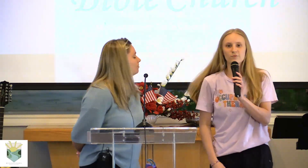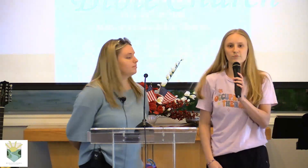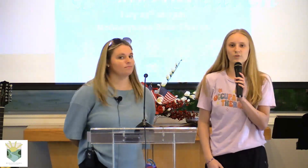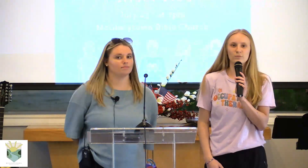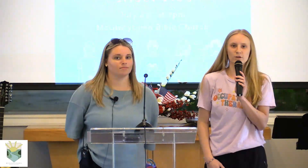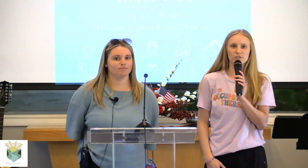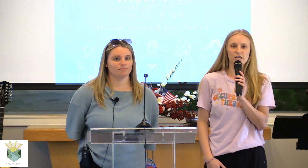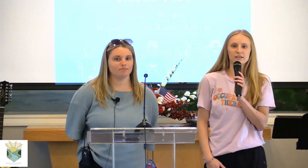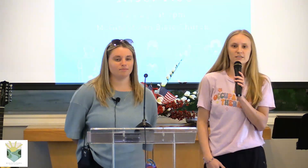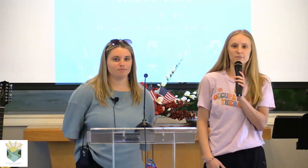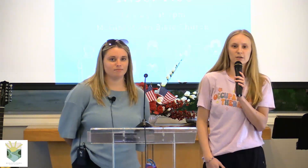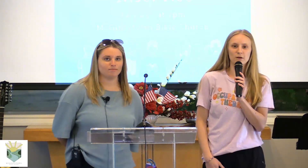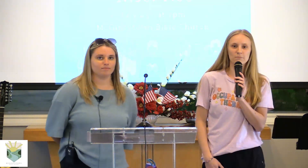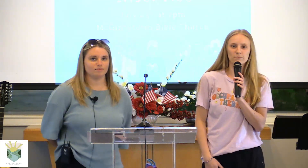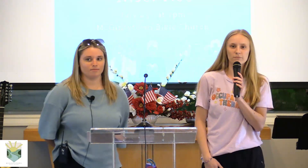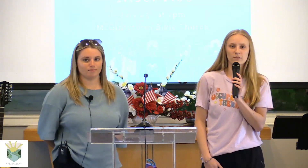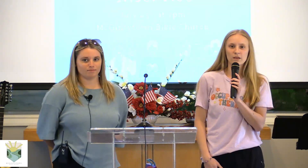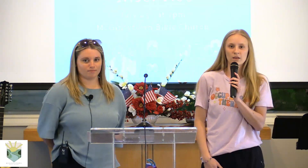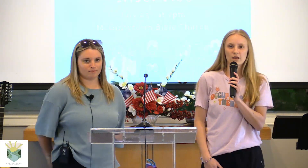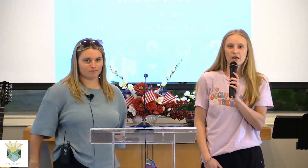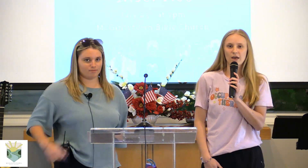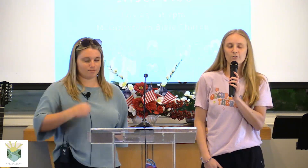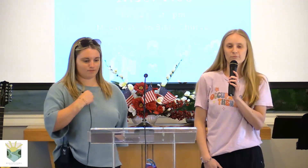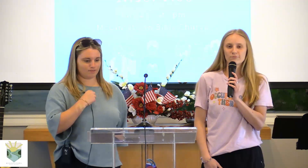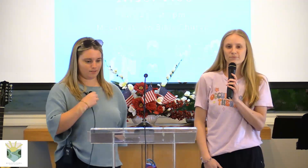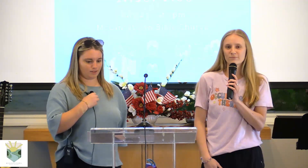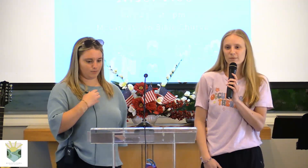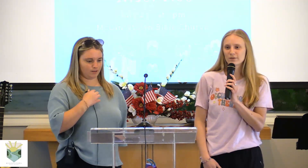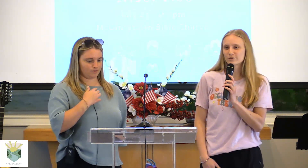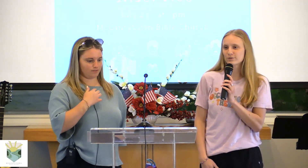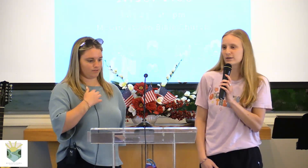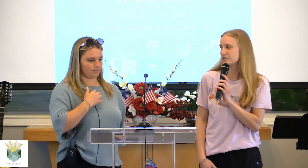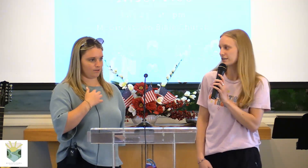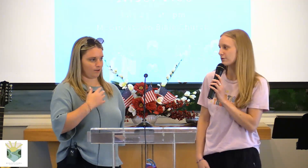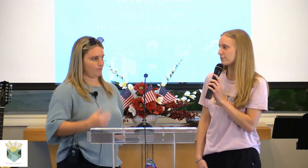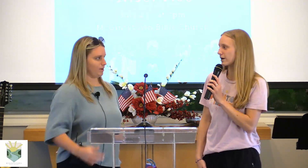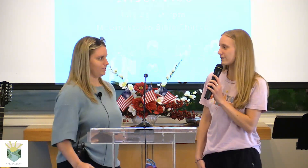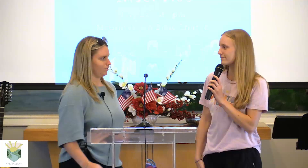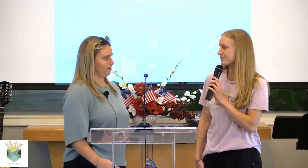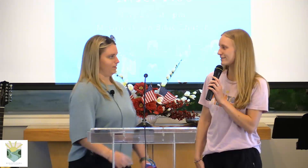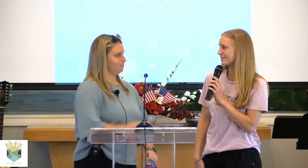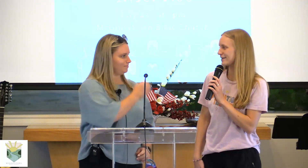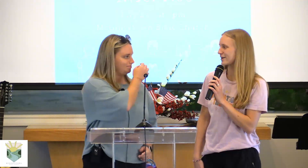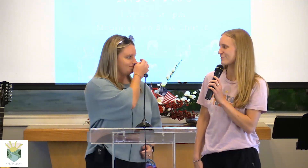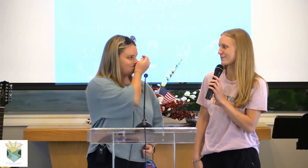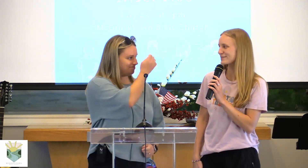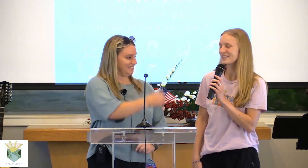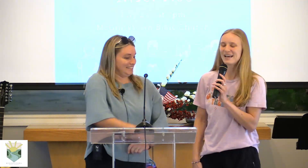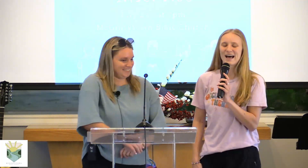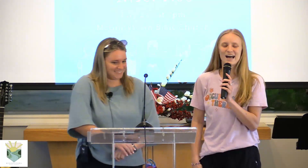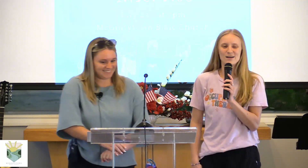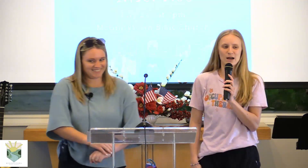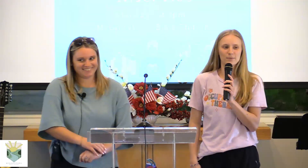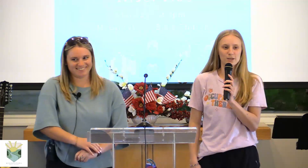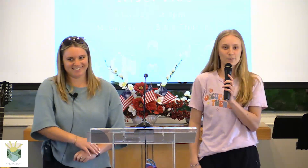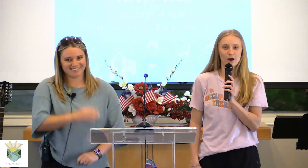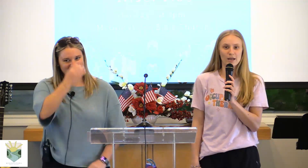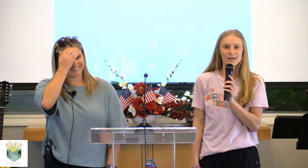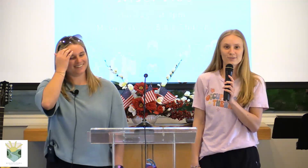You can put our slides up there, Mom. Oh, my mother's requesting that we pray. Mine's on now. Okay, perfect. I'm going to pray